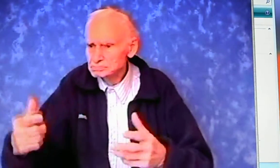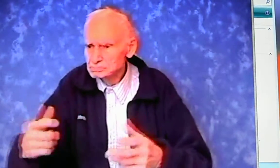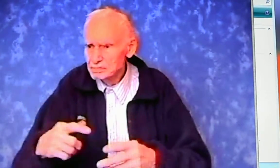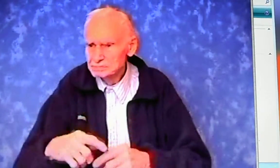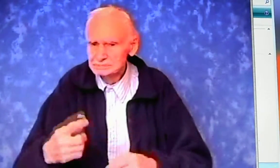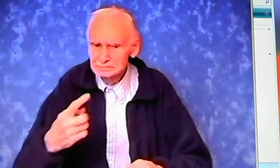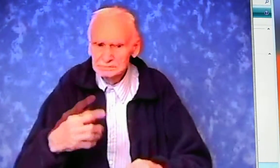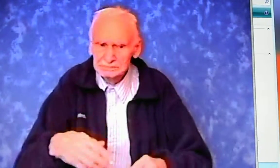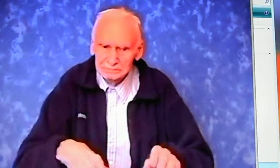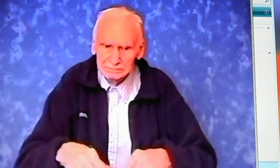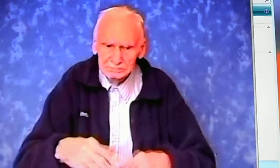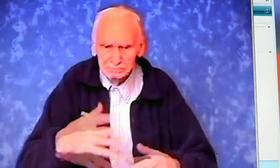was deaf rather than blind.